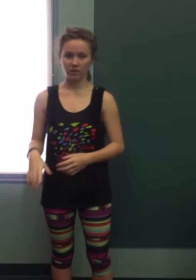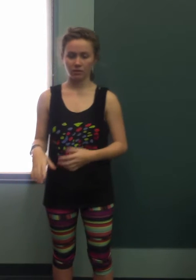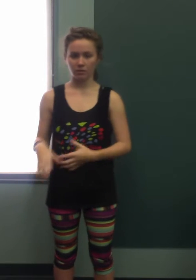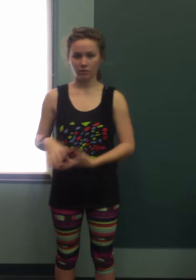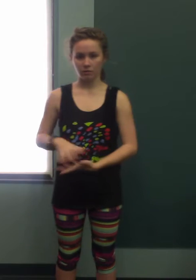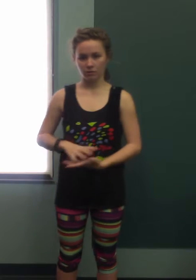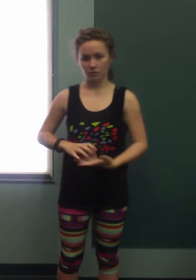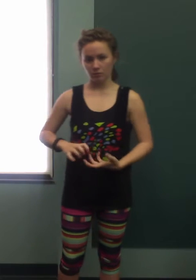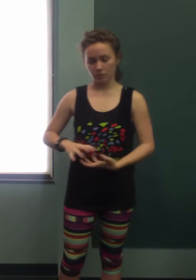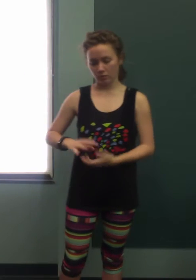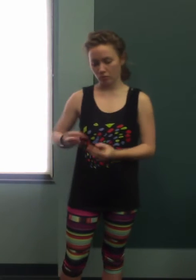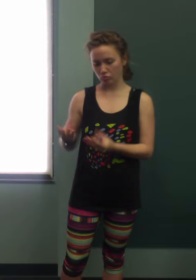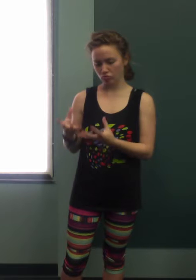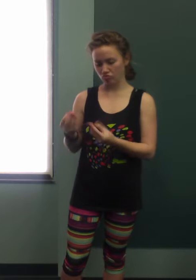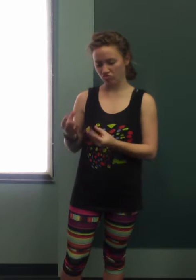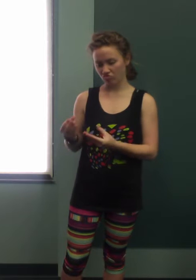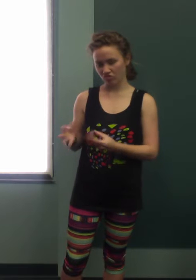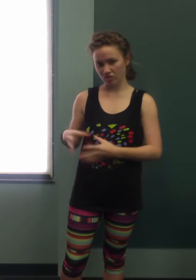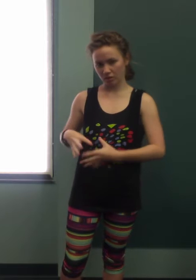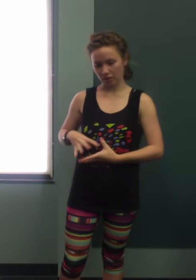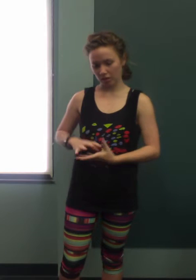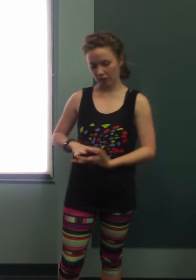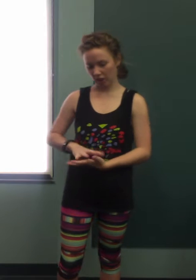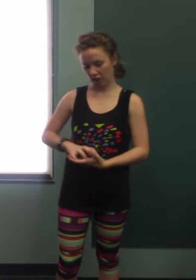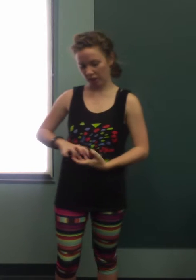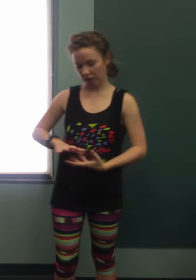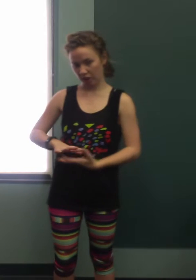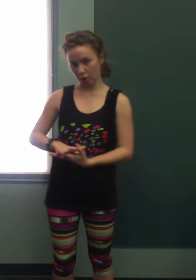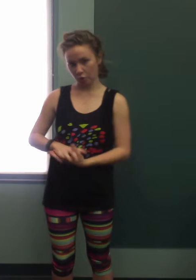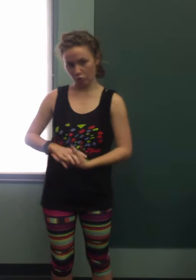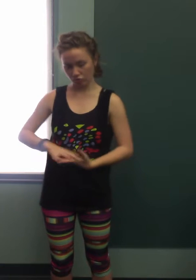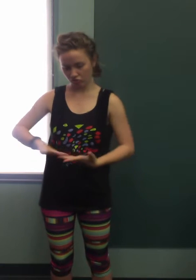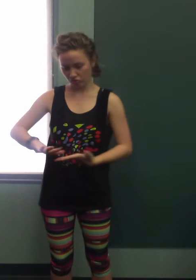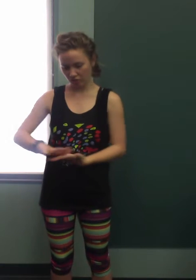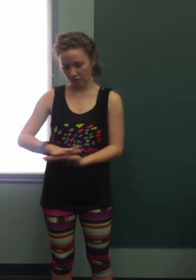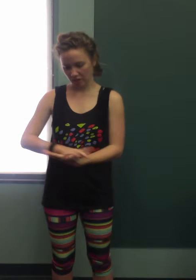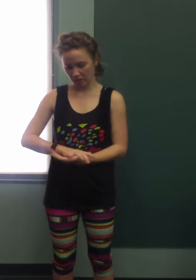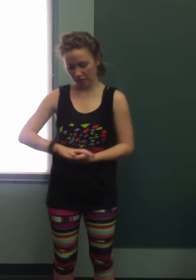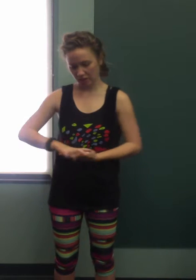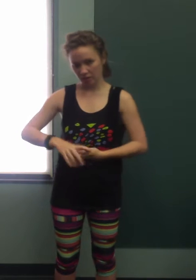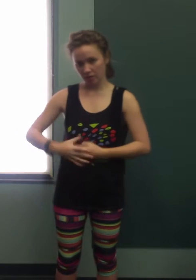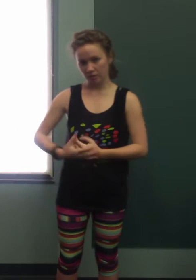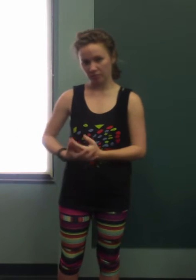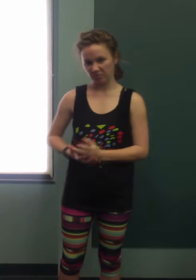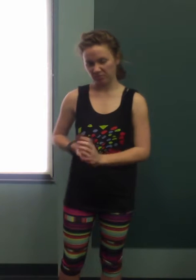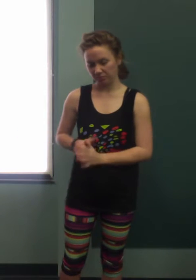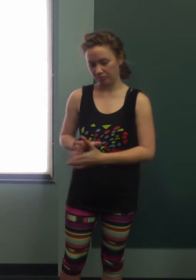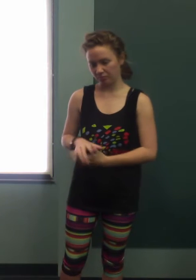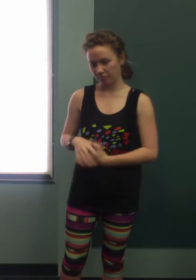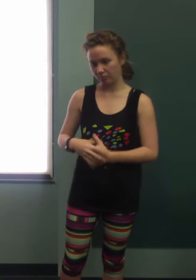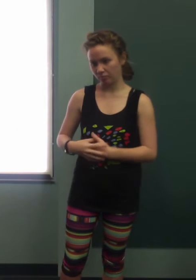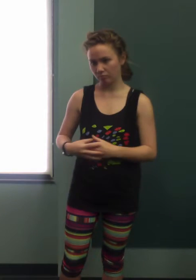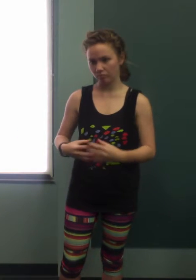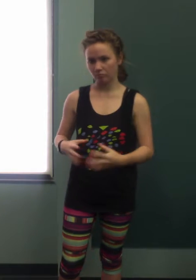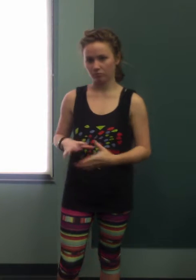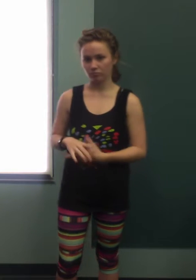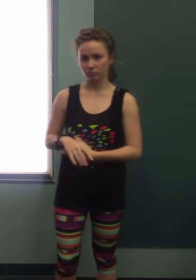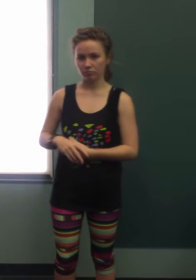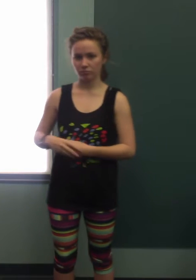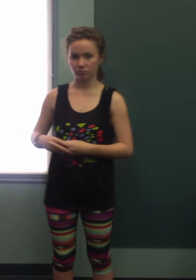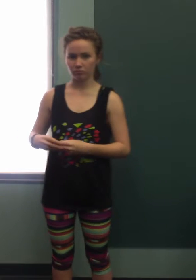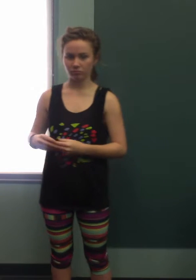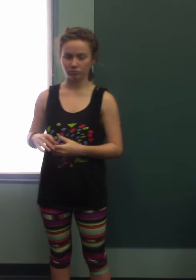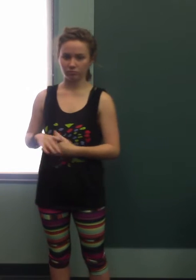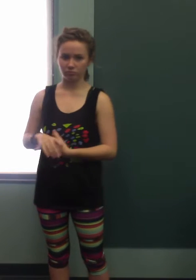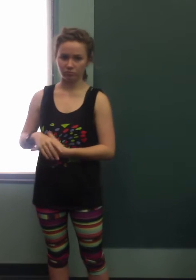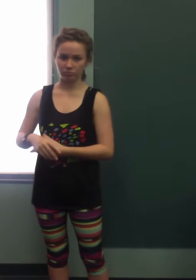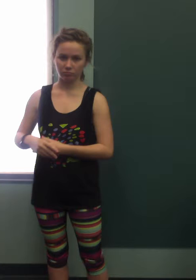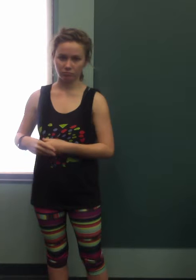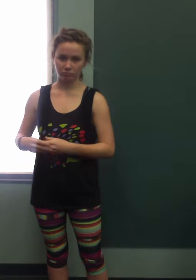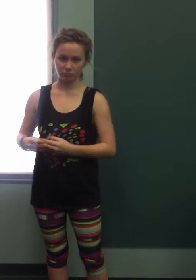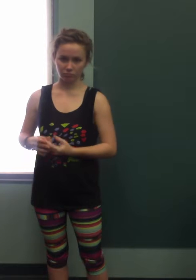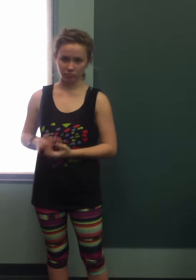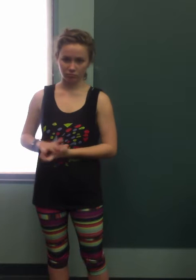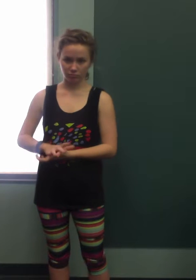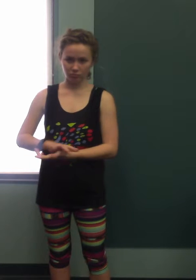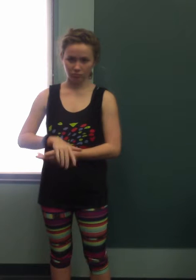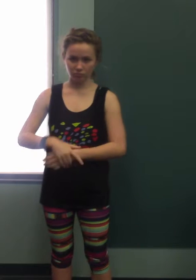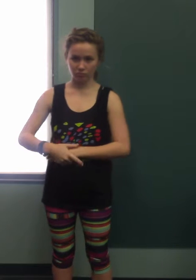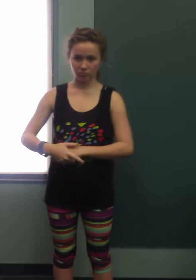the lining of the stomach. We also produce mucus because we don't want to digest the stomach itself, so there's going to be mucus here. But the 2